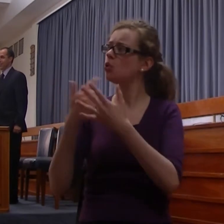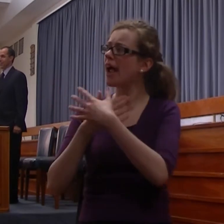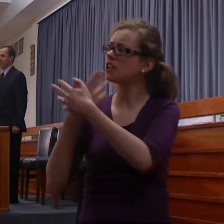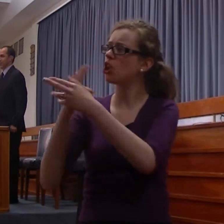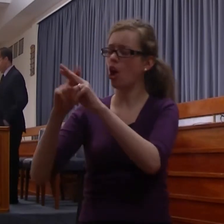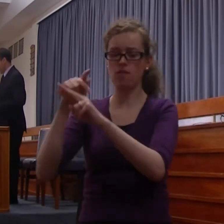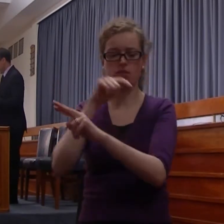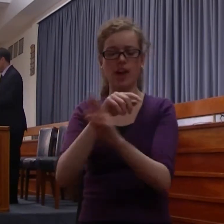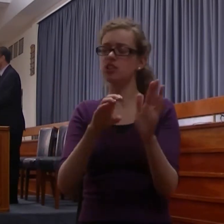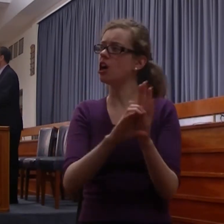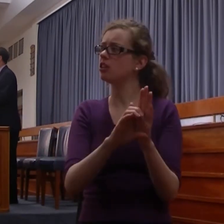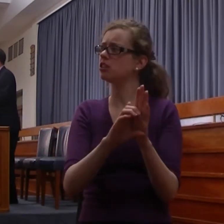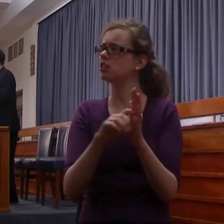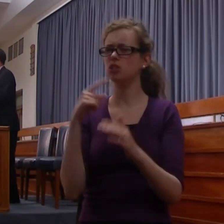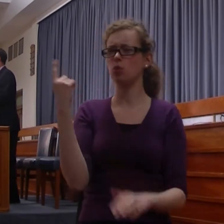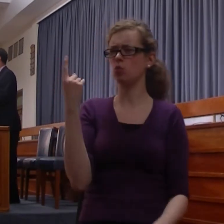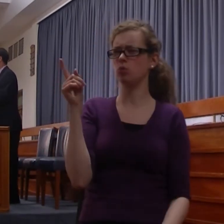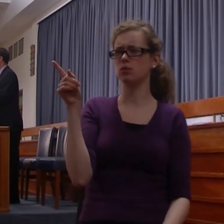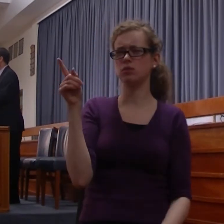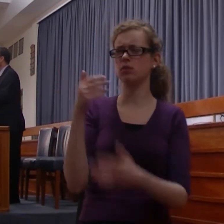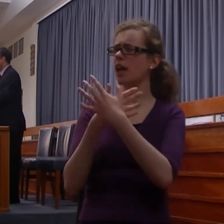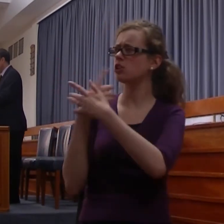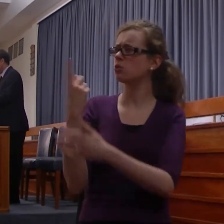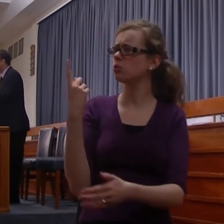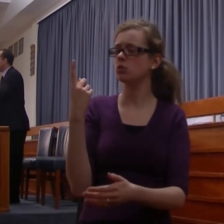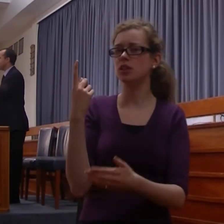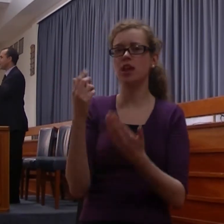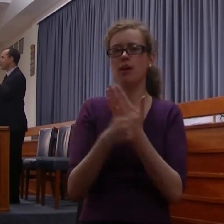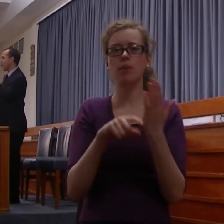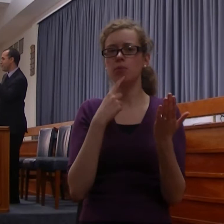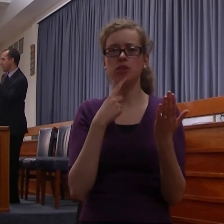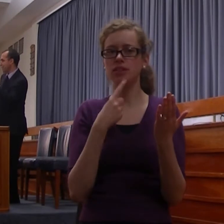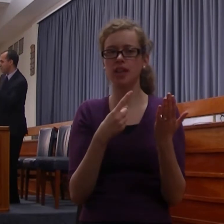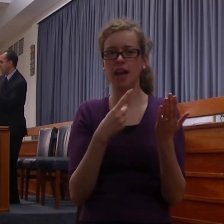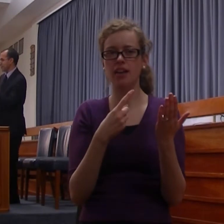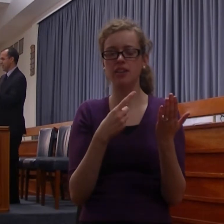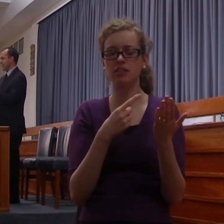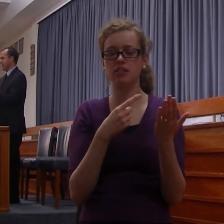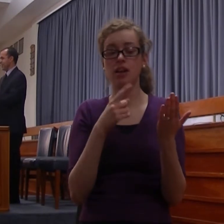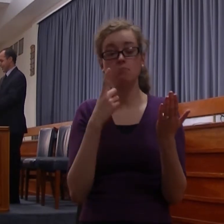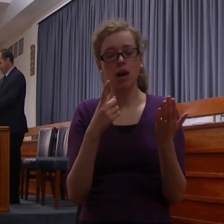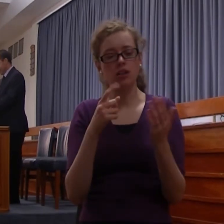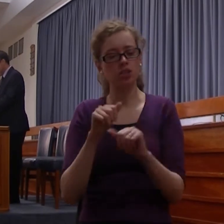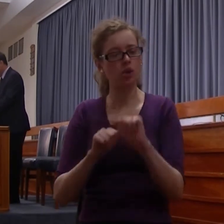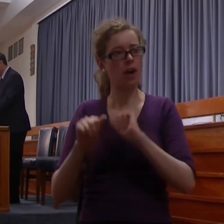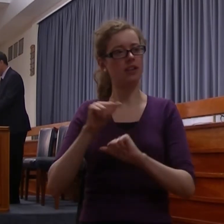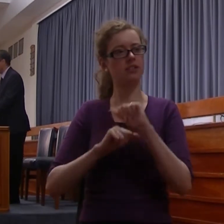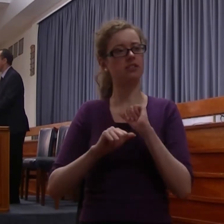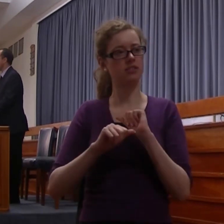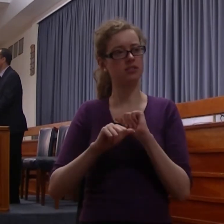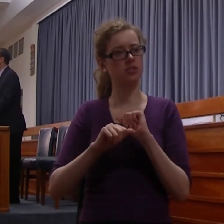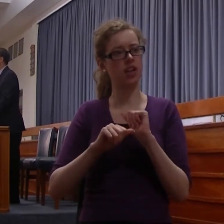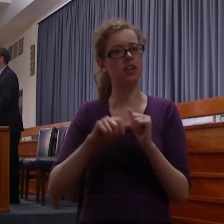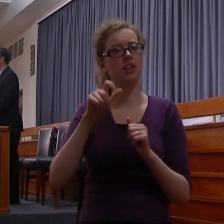question we should ask, who is that angel? Who is the angel? Well, the text doesn't tell us. We